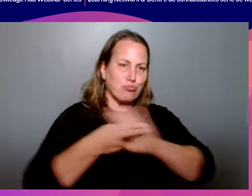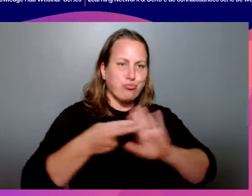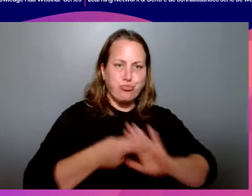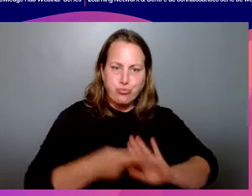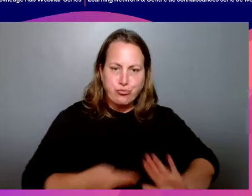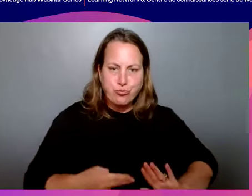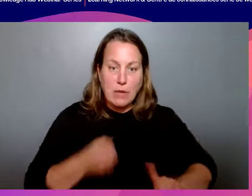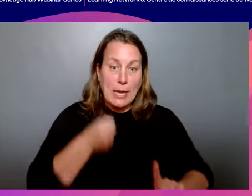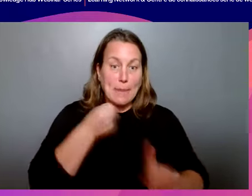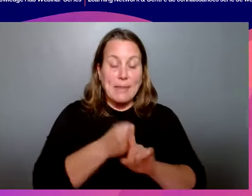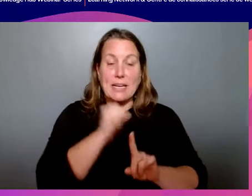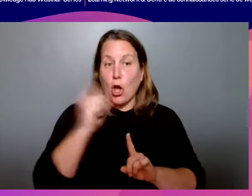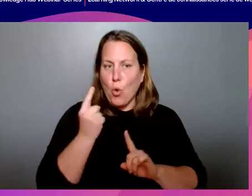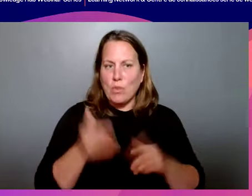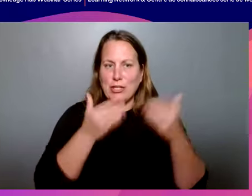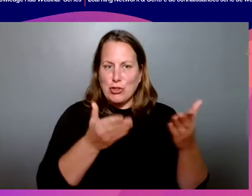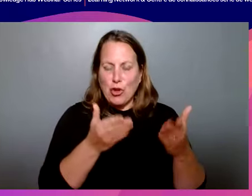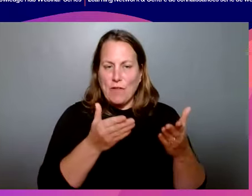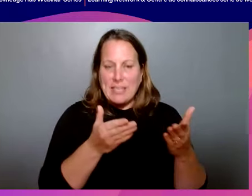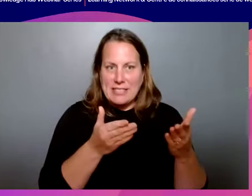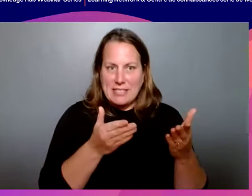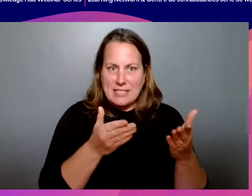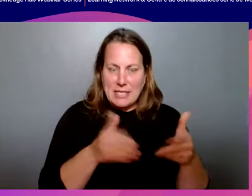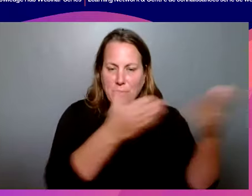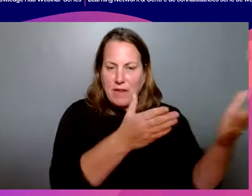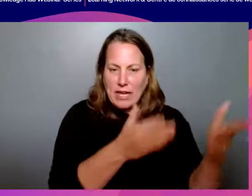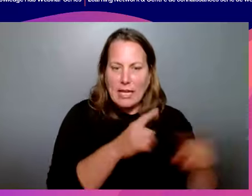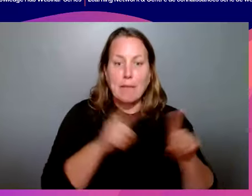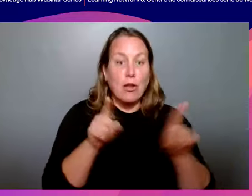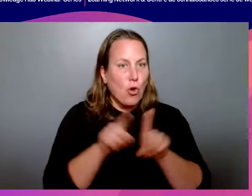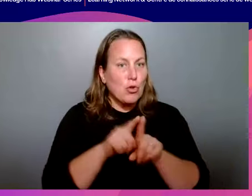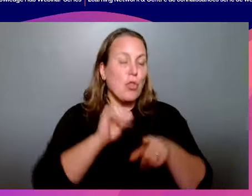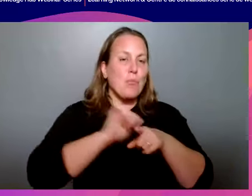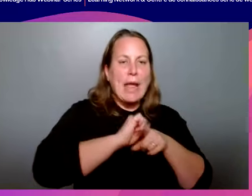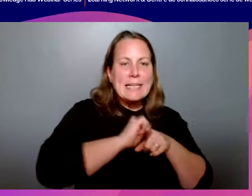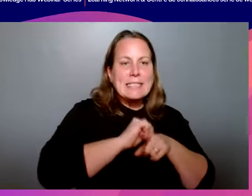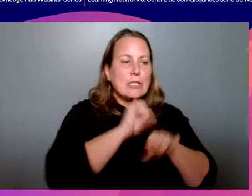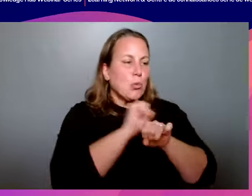only service delivery, but also hiring practices and workplace inclusion.